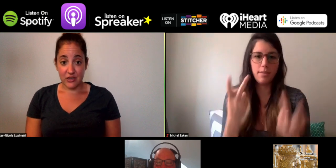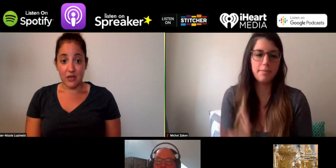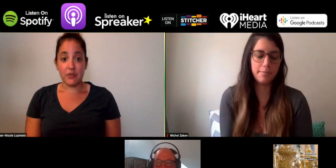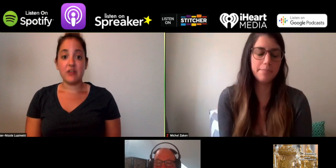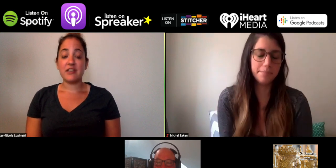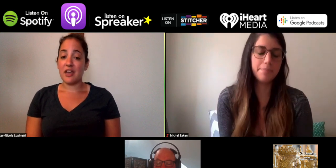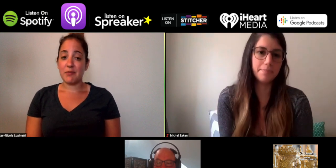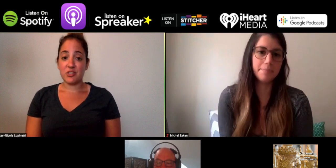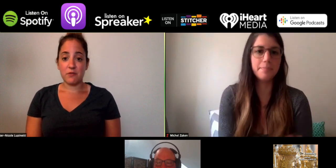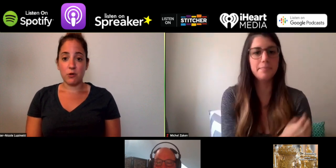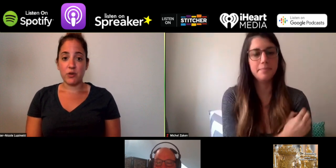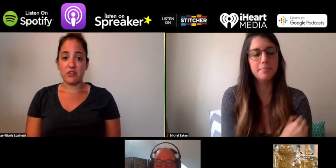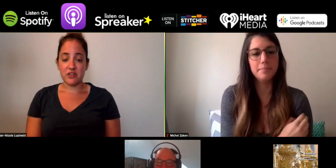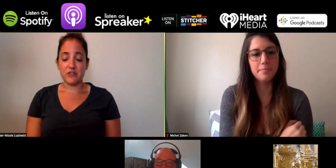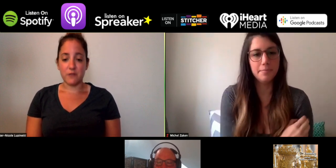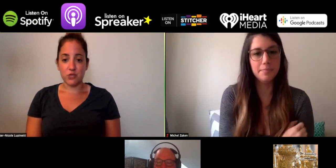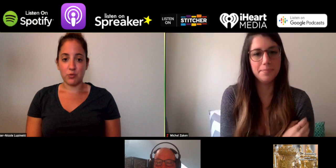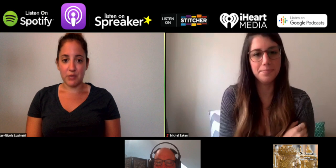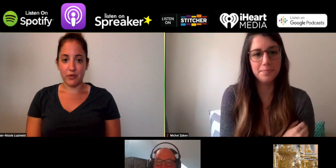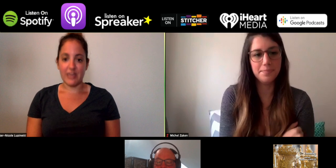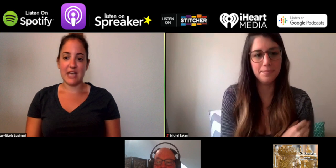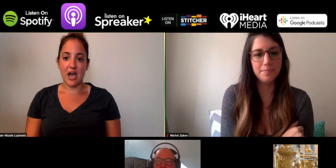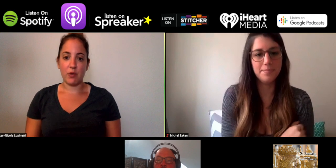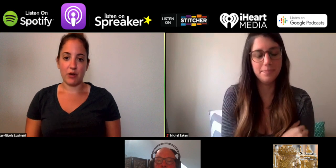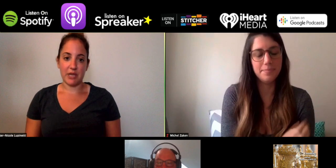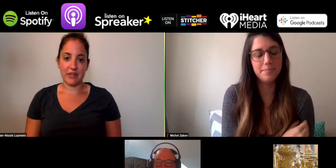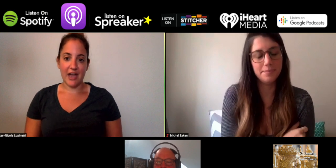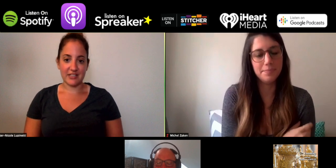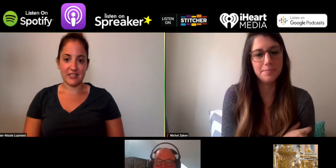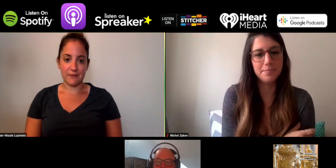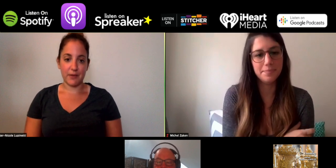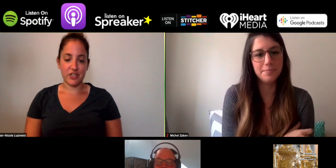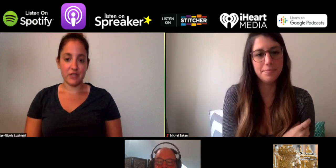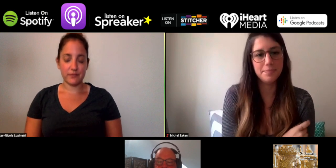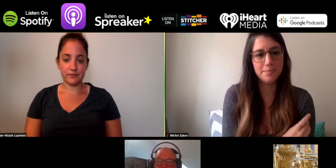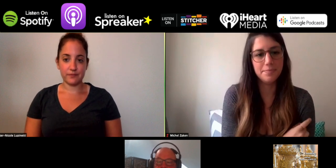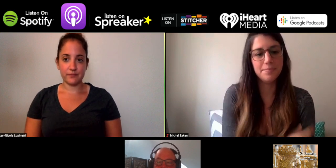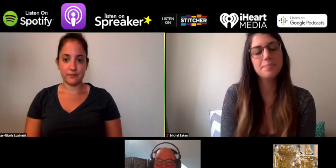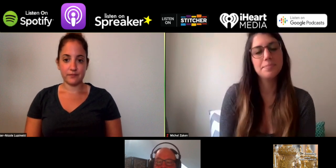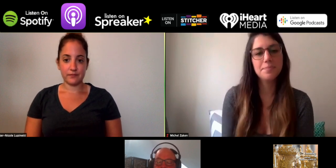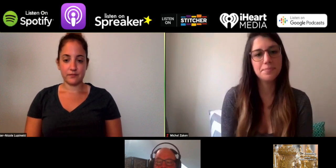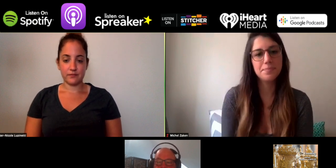podcast? Because like I had mentioned before, we are such visual people. That's how we want to be able to access the information.